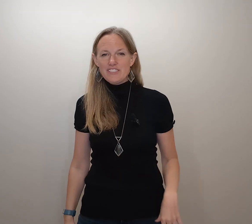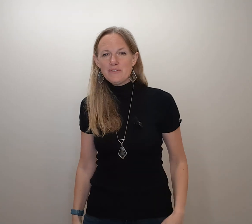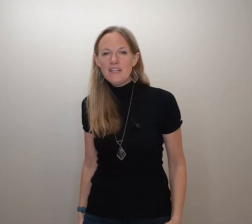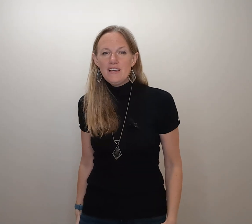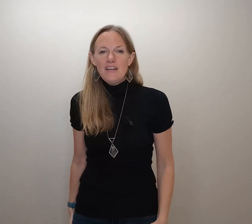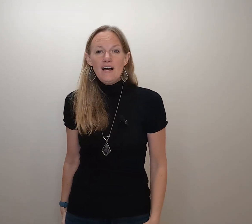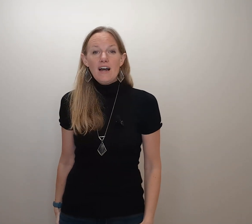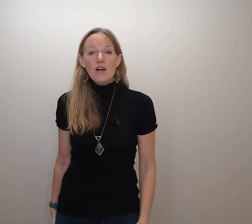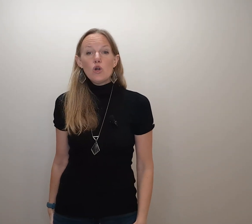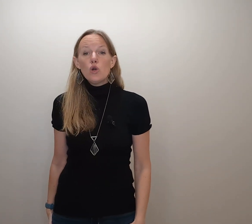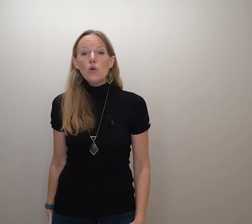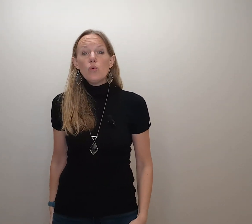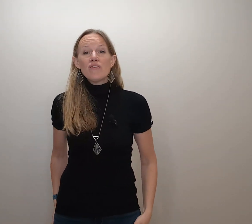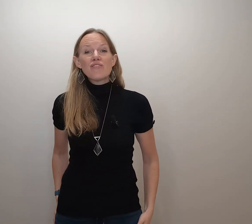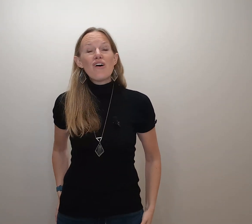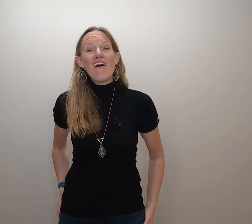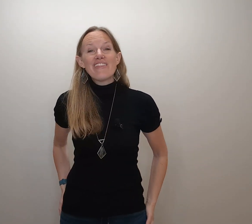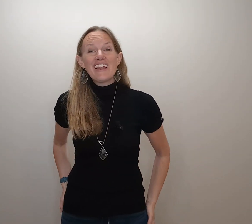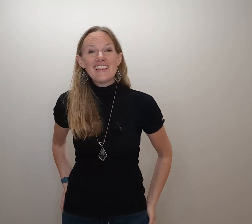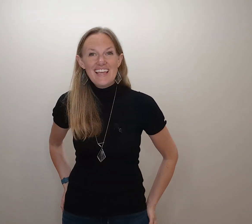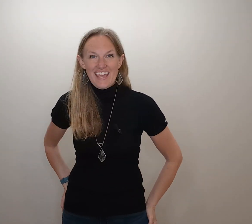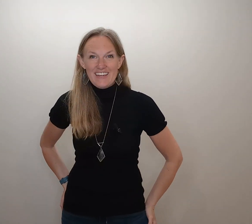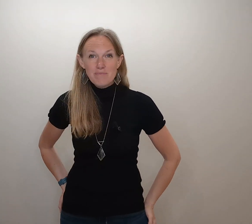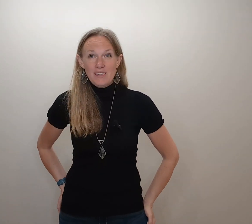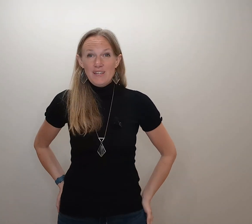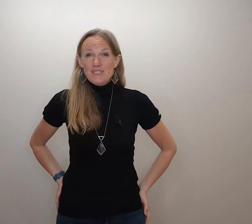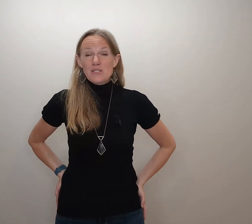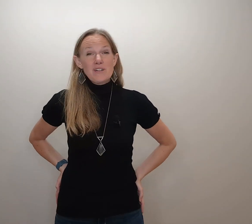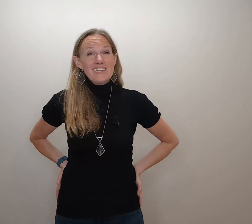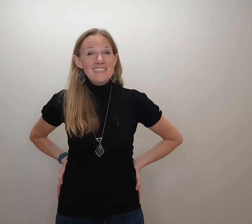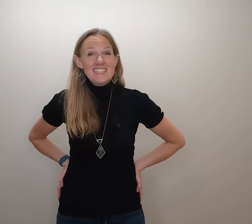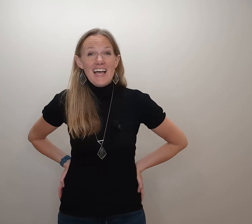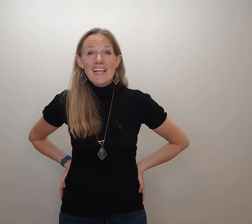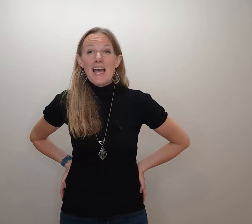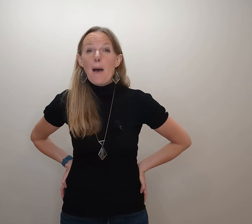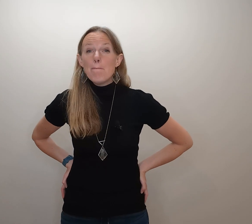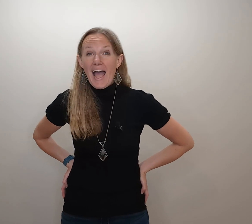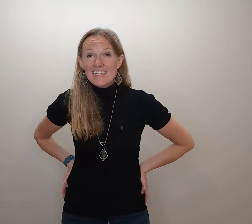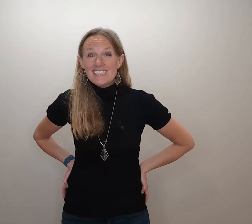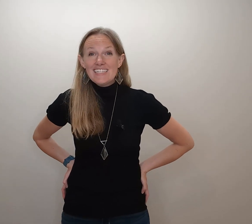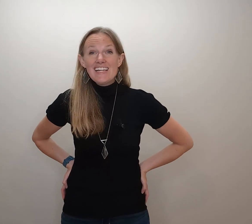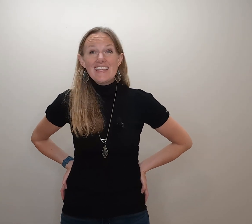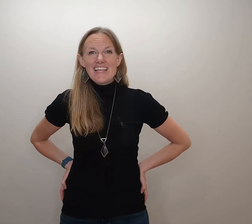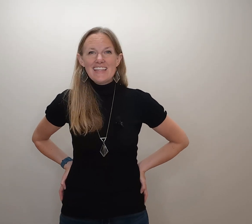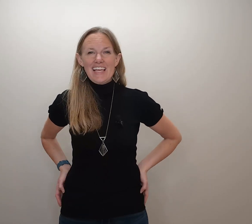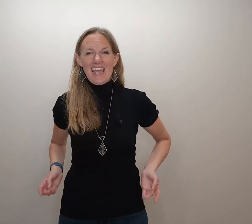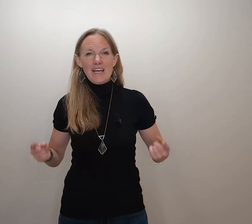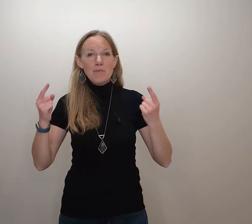to. Who would have thought that a lamb? So we're going to assign imagine and then lamb,